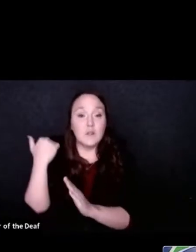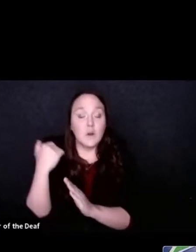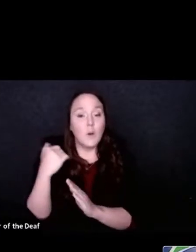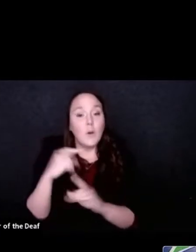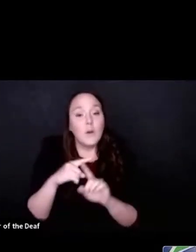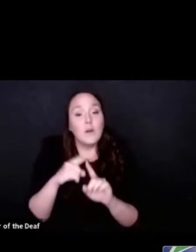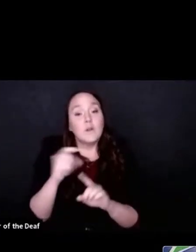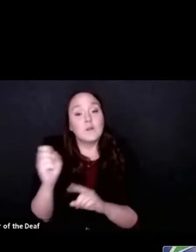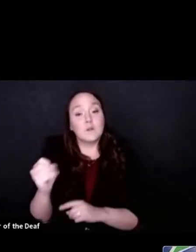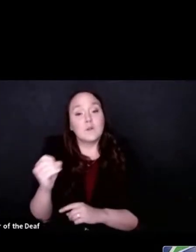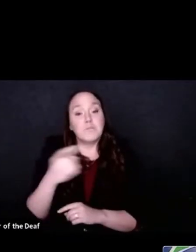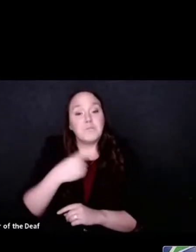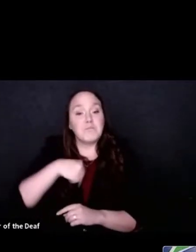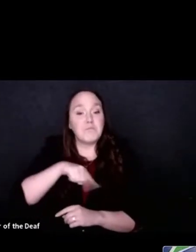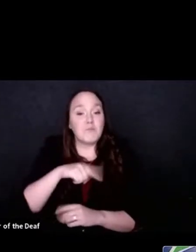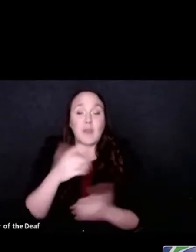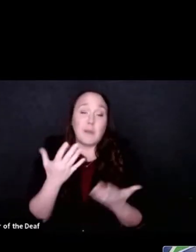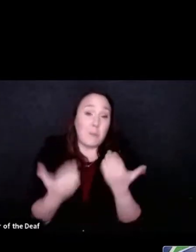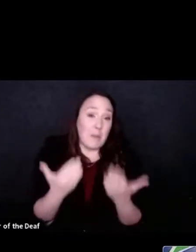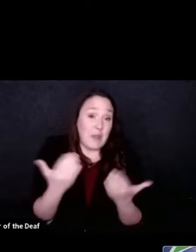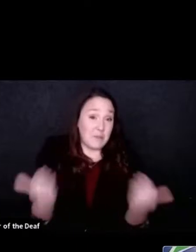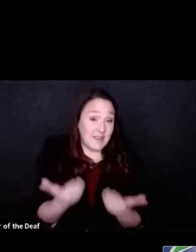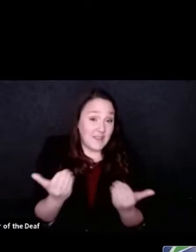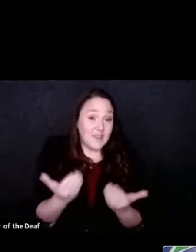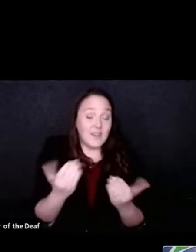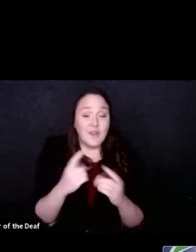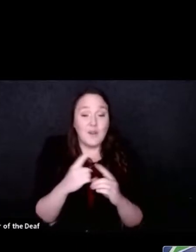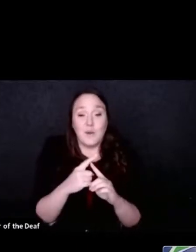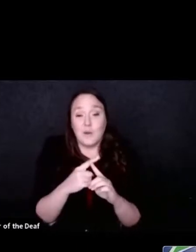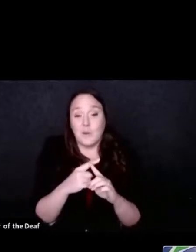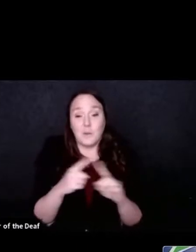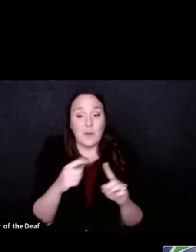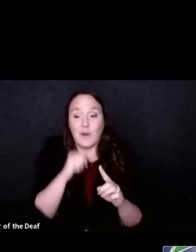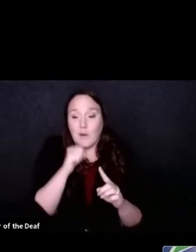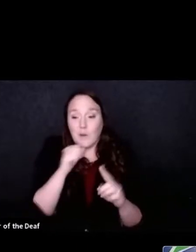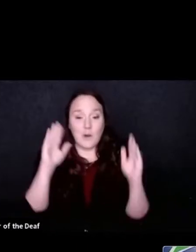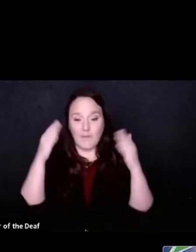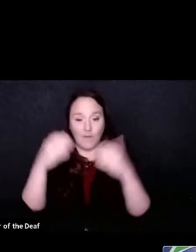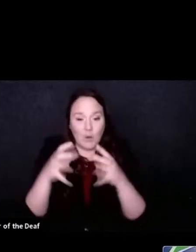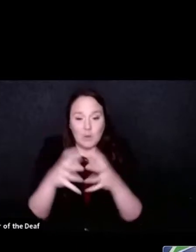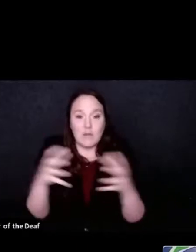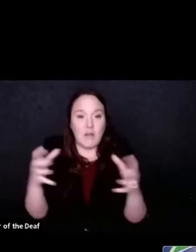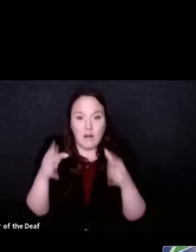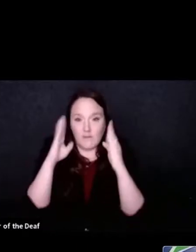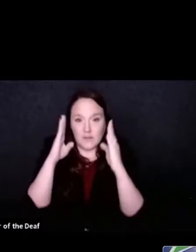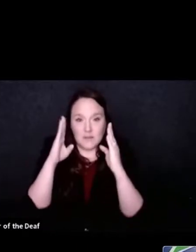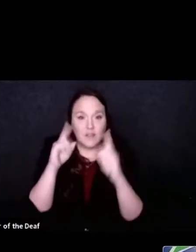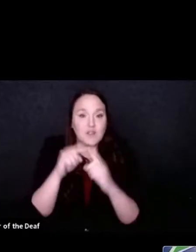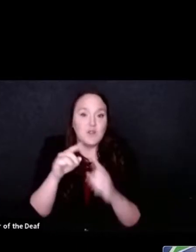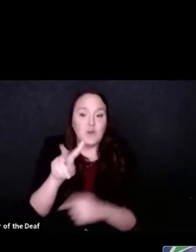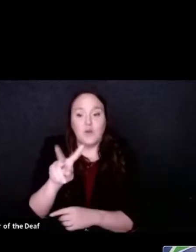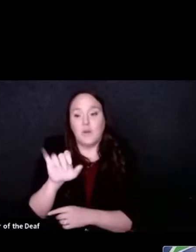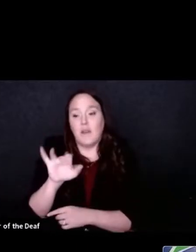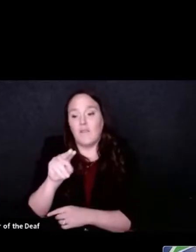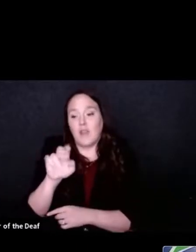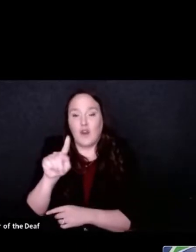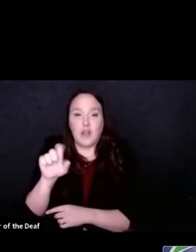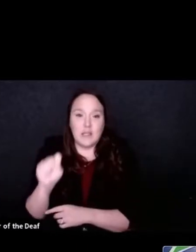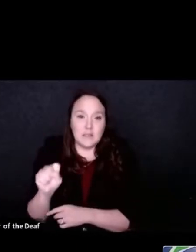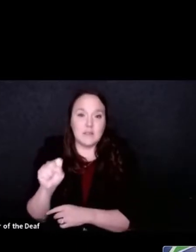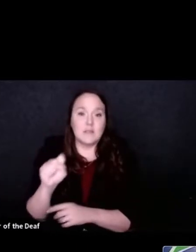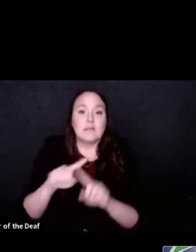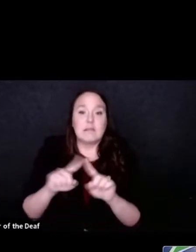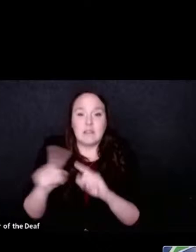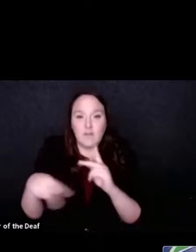So again, they may be here, but we haven't focused a lot of attention on variants or changing what we're doing to get as many people